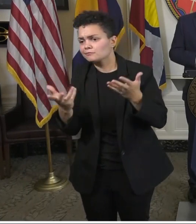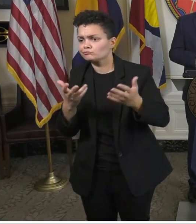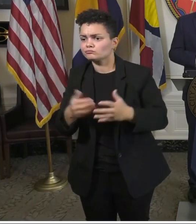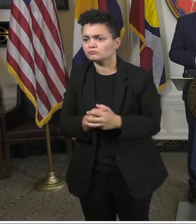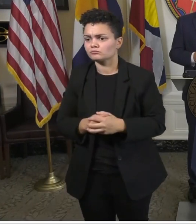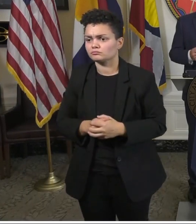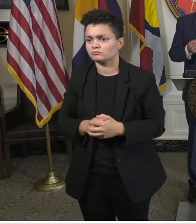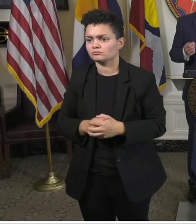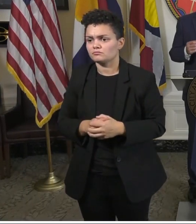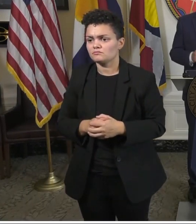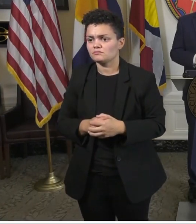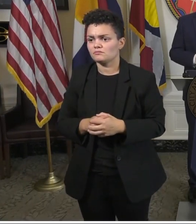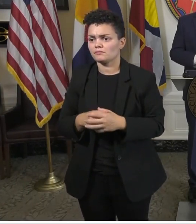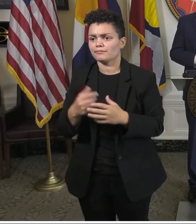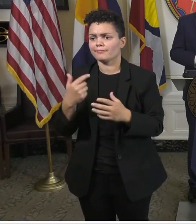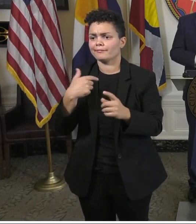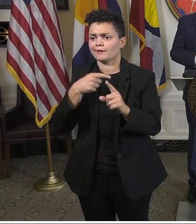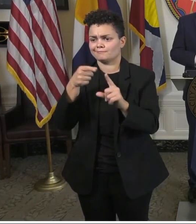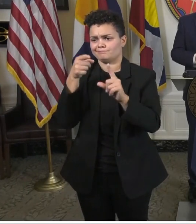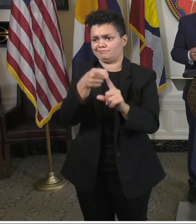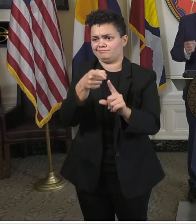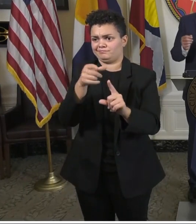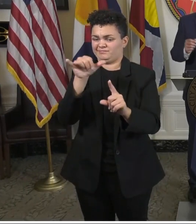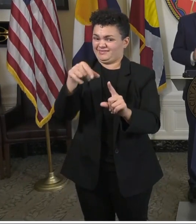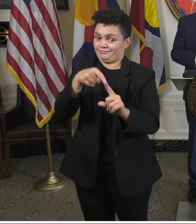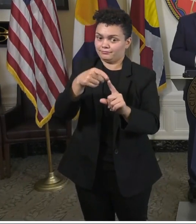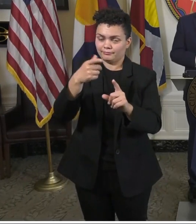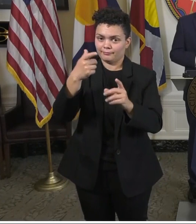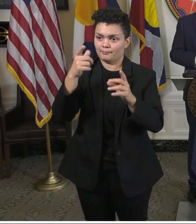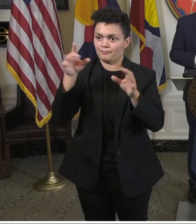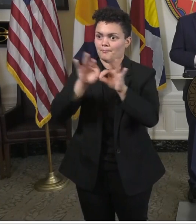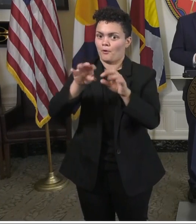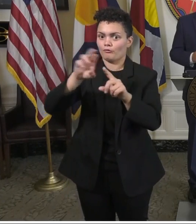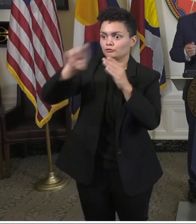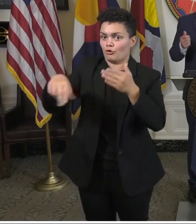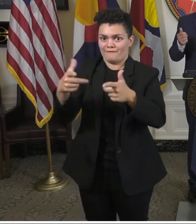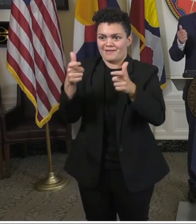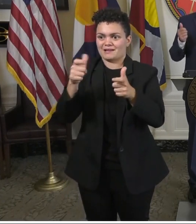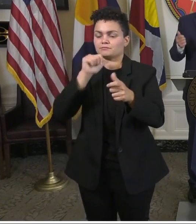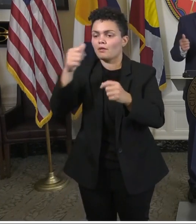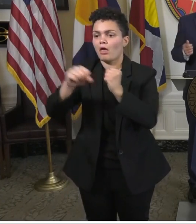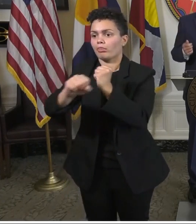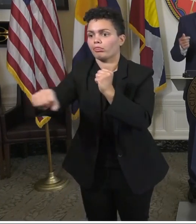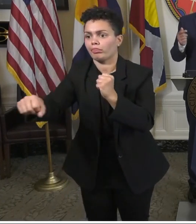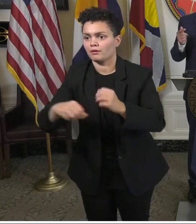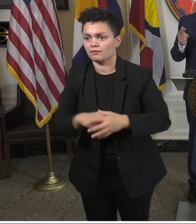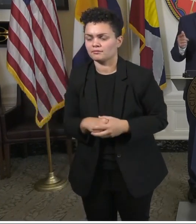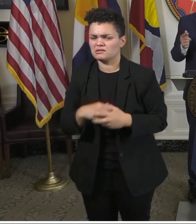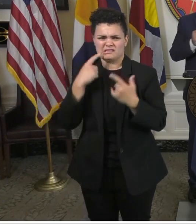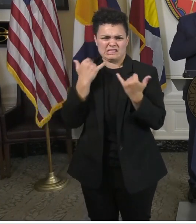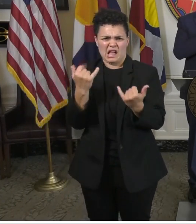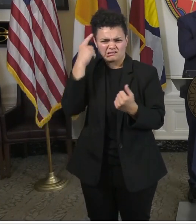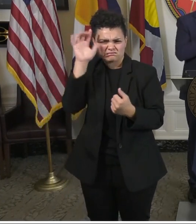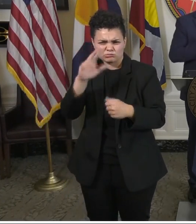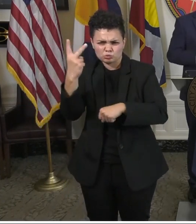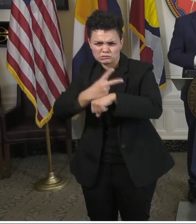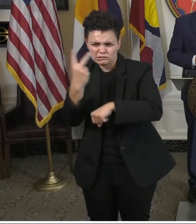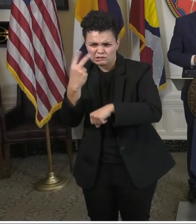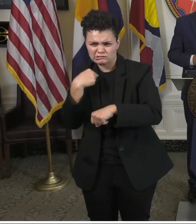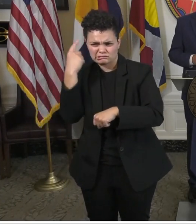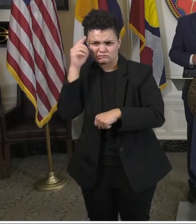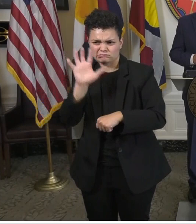is key on quick turnaround times. Right now, I believe we're still at about 2 days. That's at the Pepsi Center. It's also at those